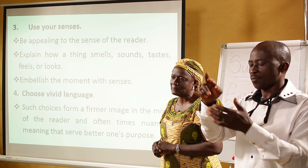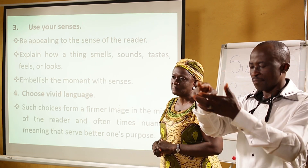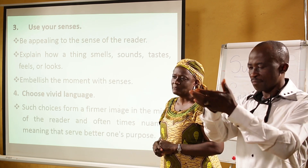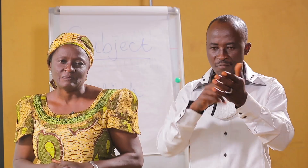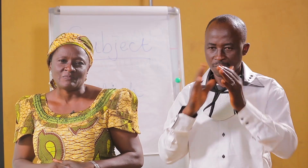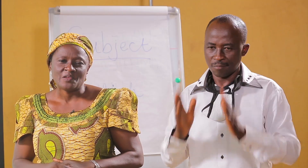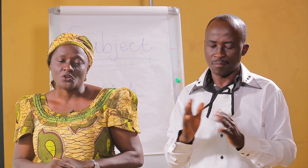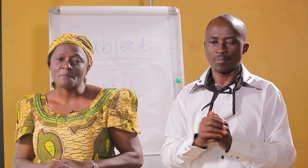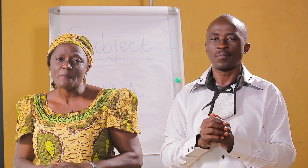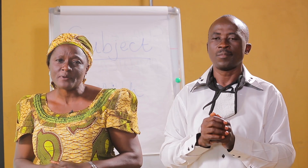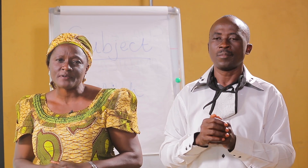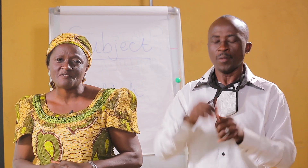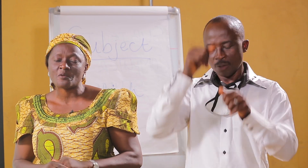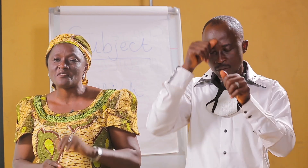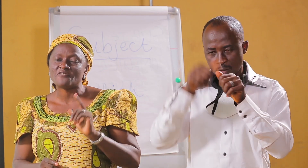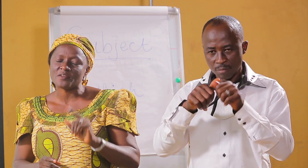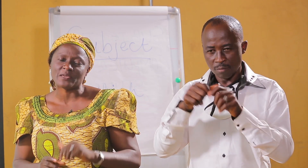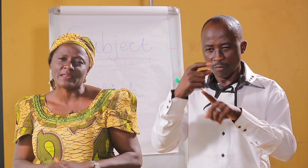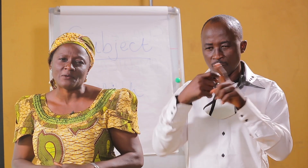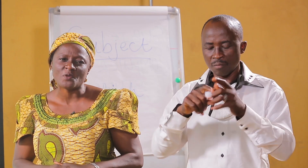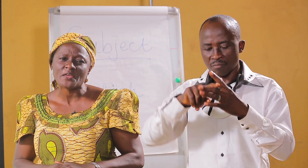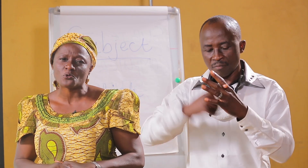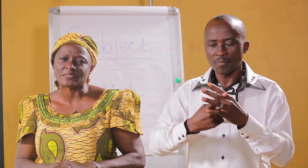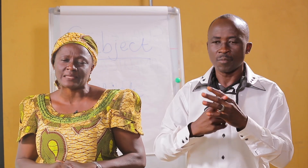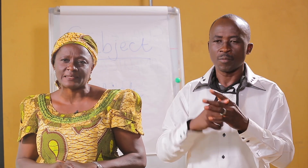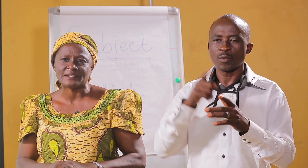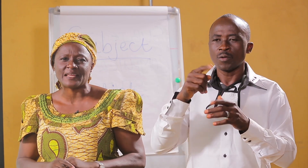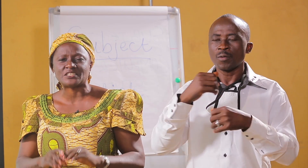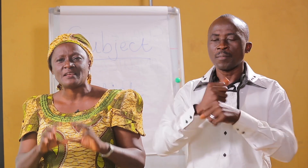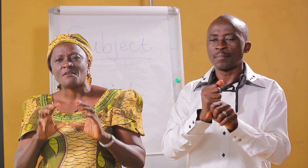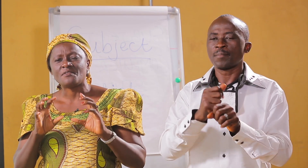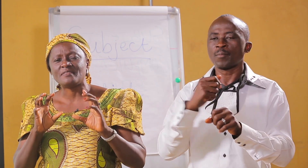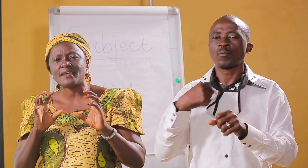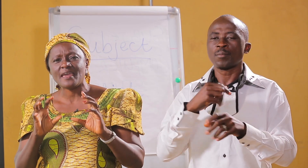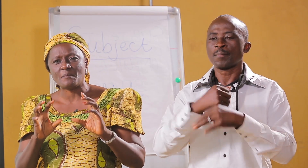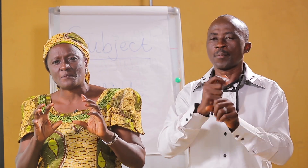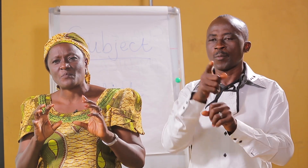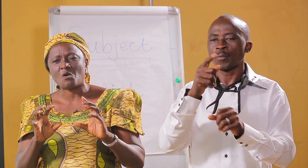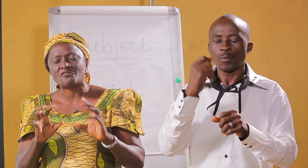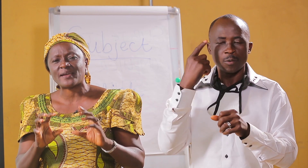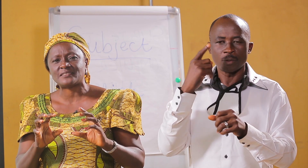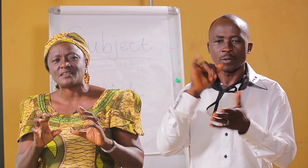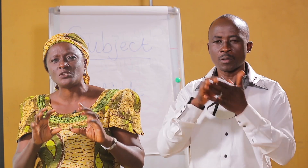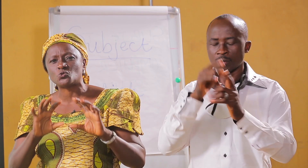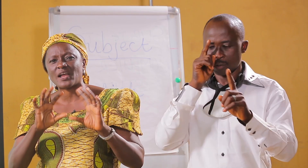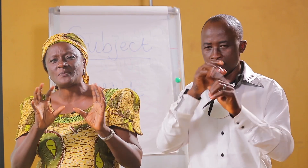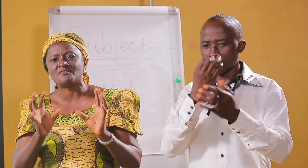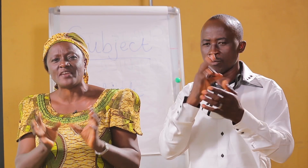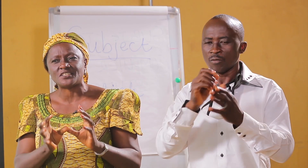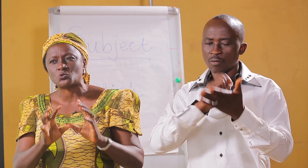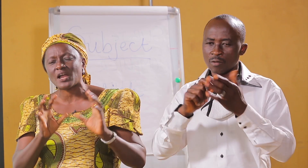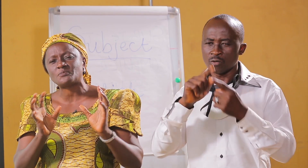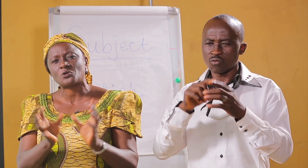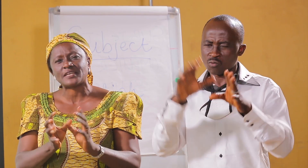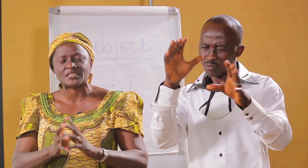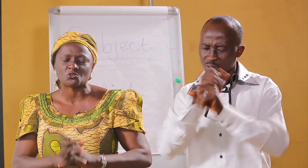readers. Remember from the very beginning, we made you understand that the aim of writing is to